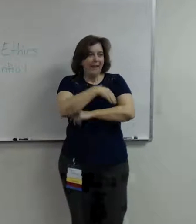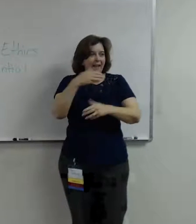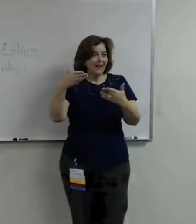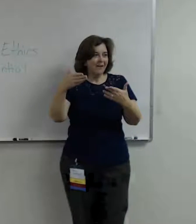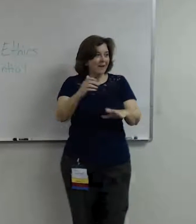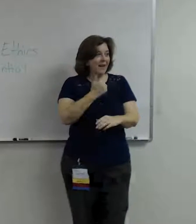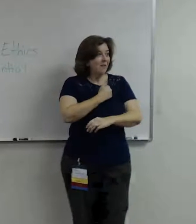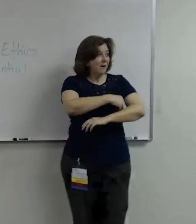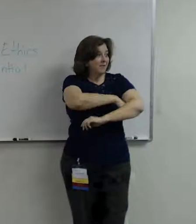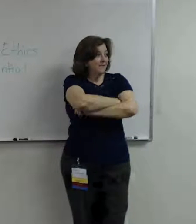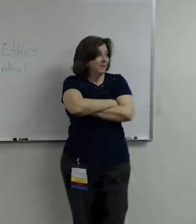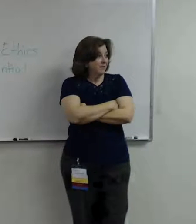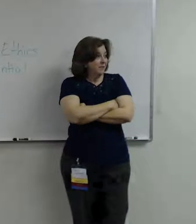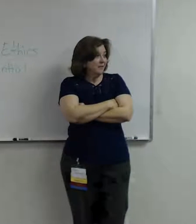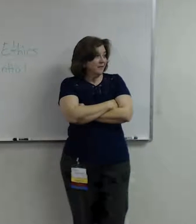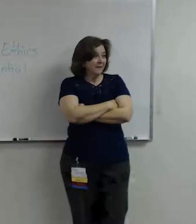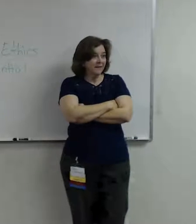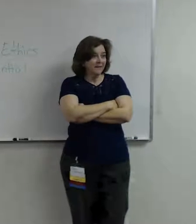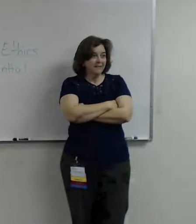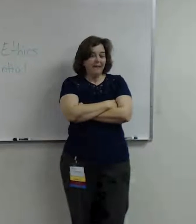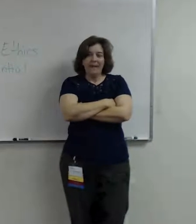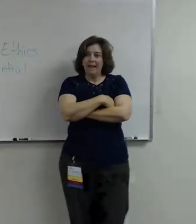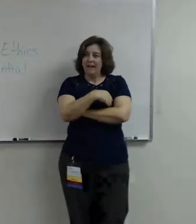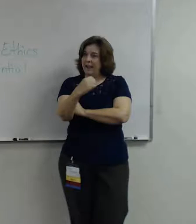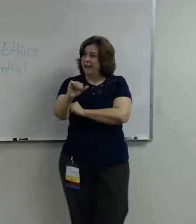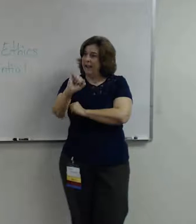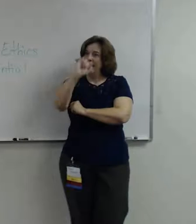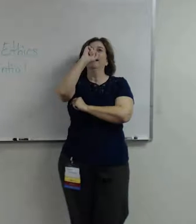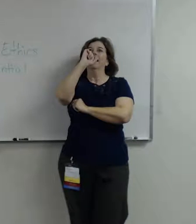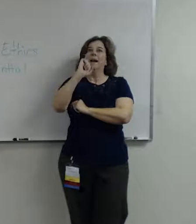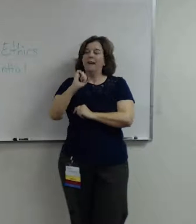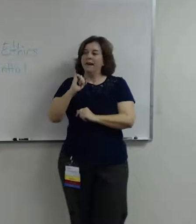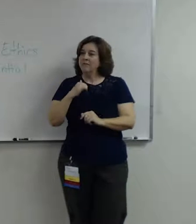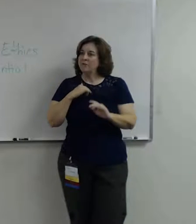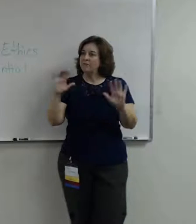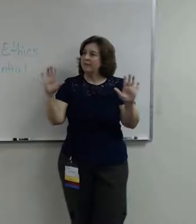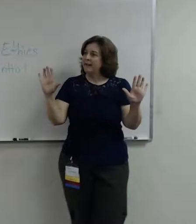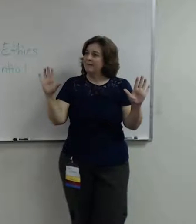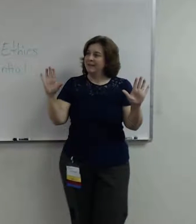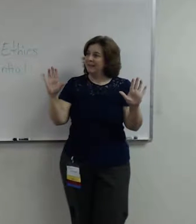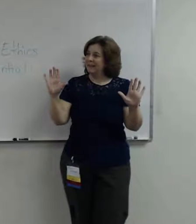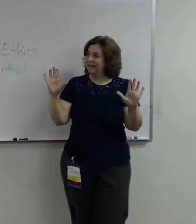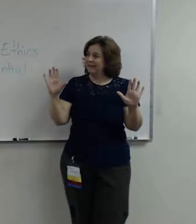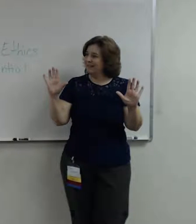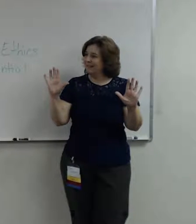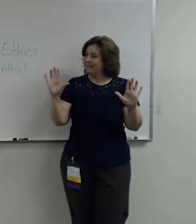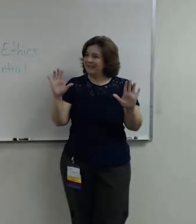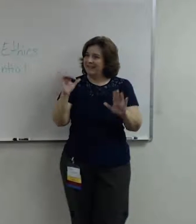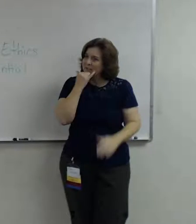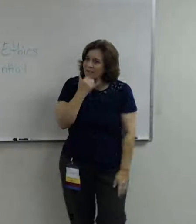and I've allowed myself to do this, and I'm just going, wait a minute, that's